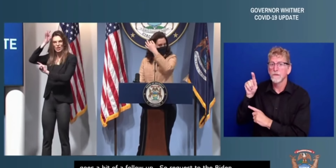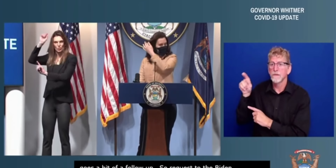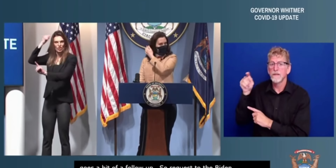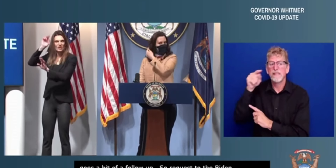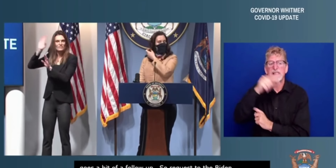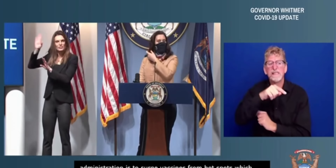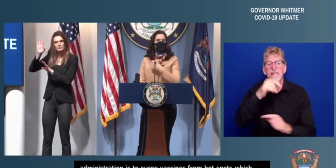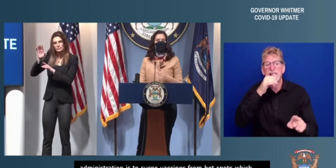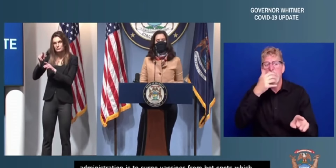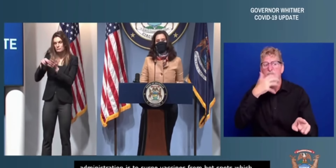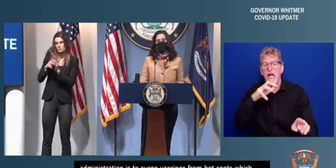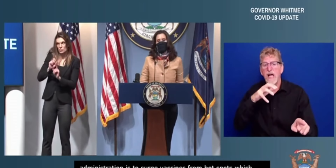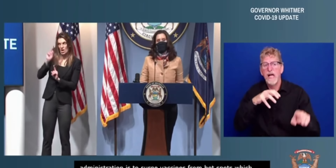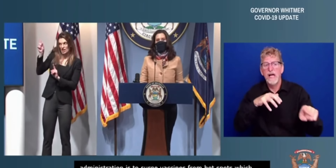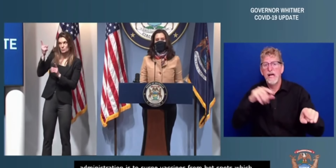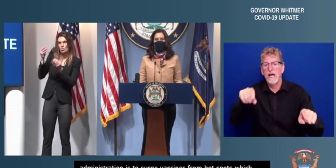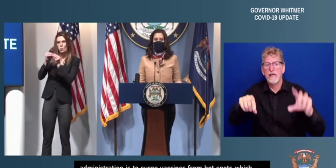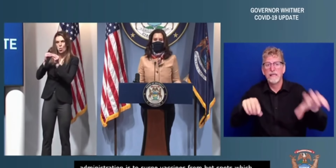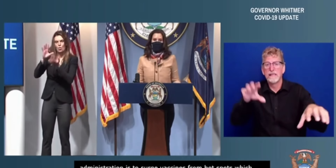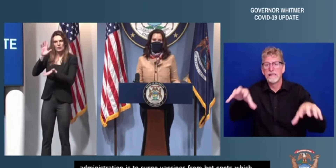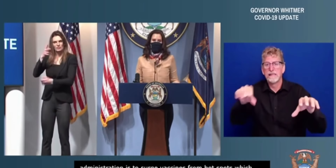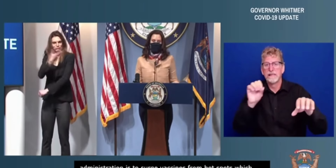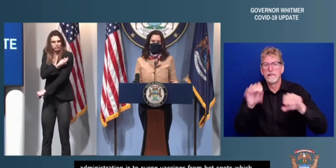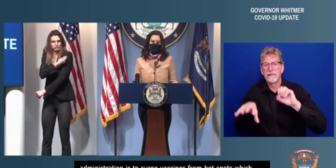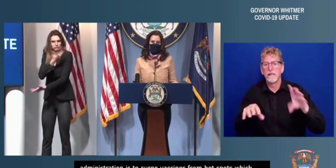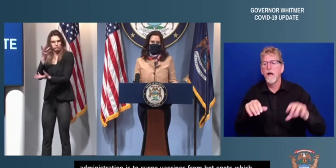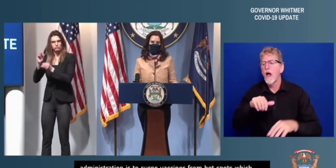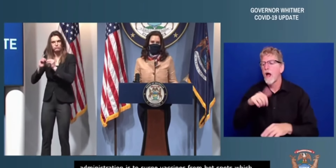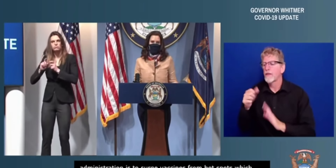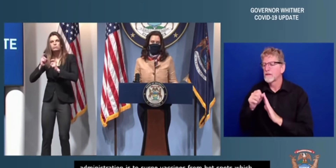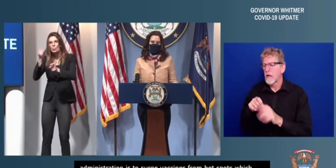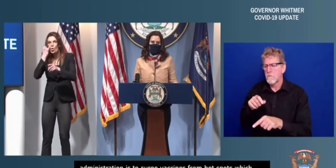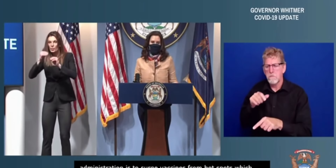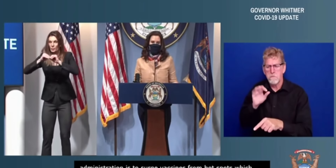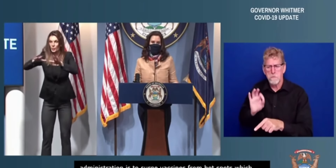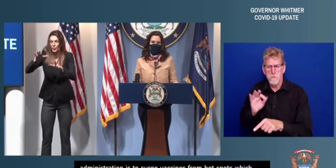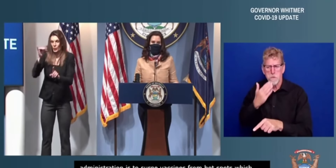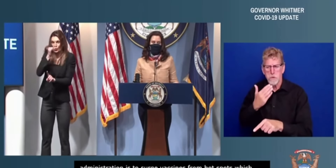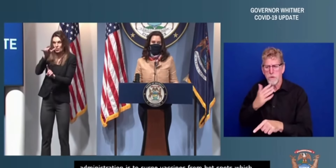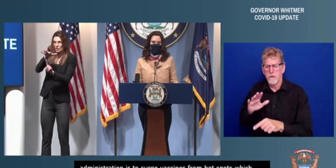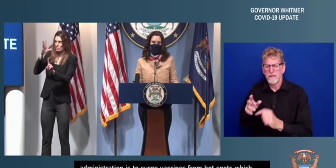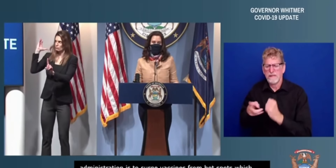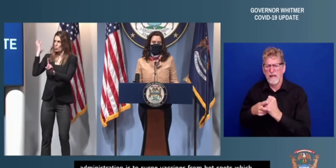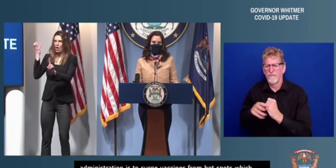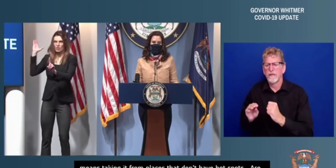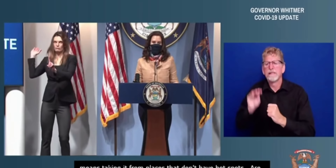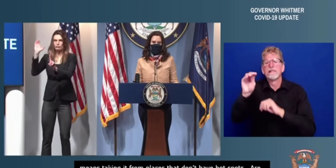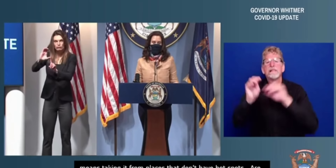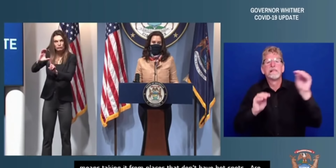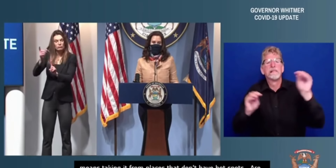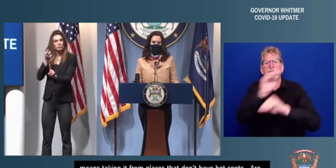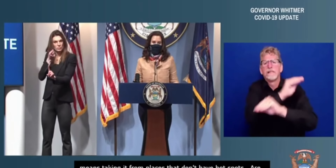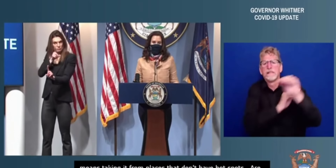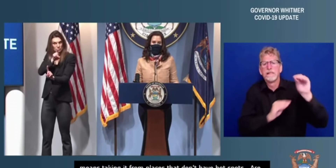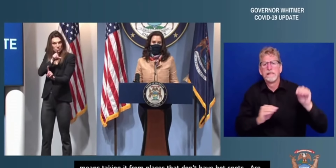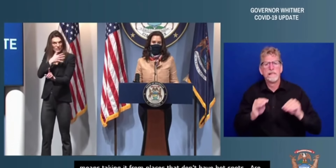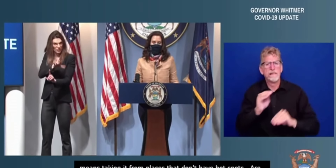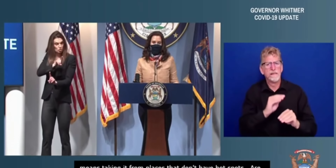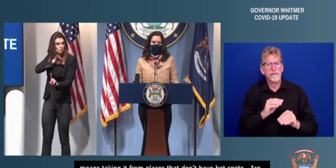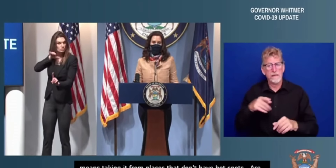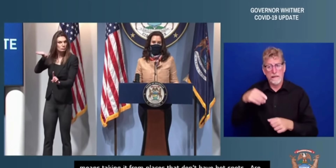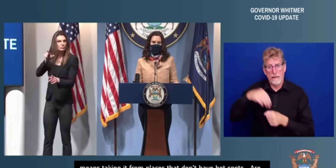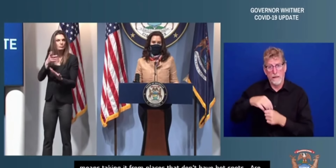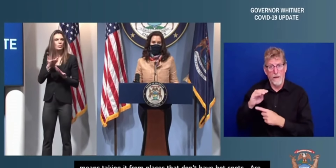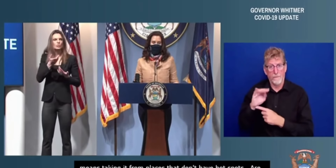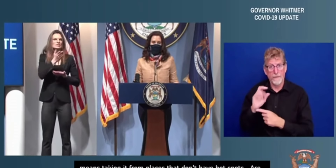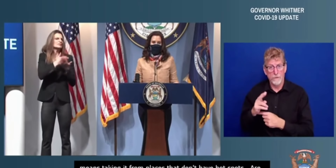that don't have hotspots. And I'm wondering, are you doing anything inside the state of Michigan to surge vaccines to hotspots, since there are some parts of